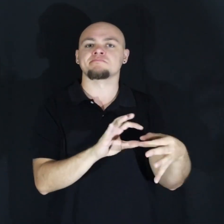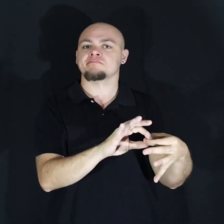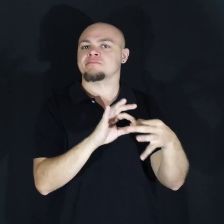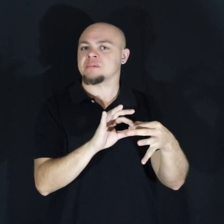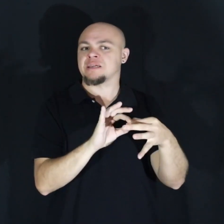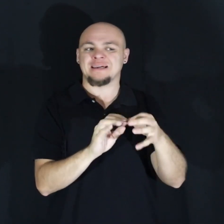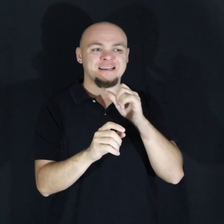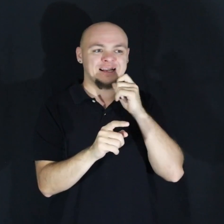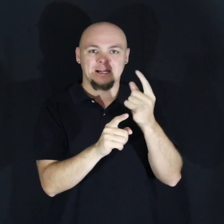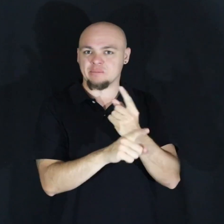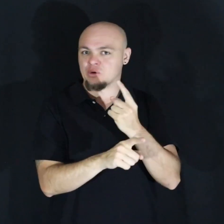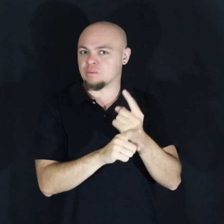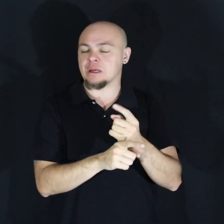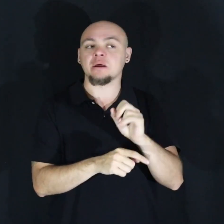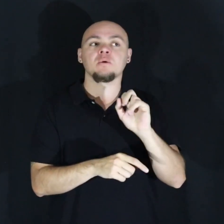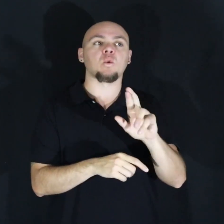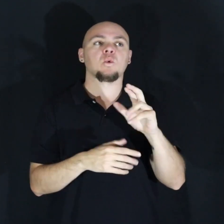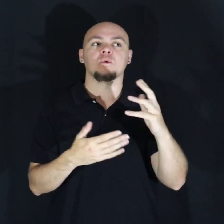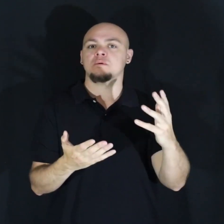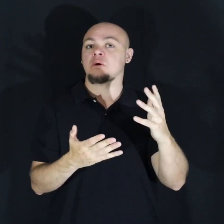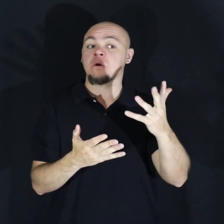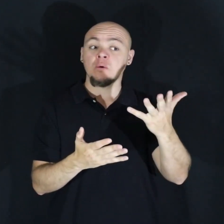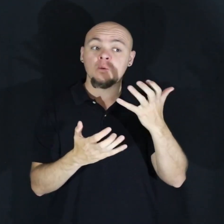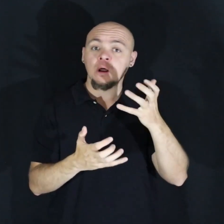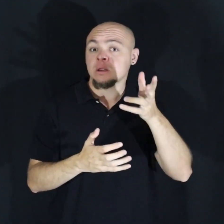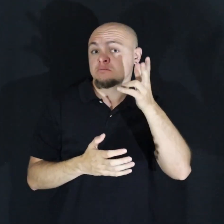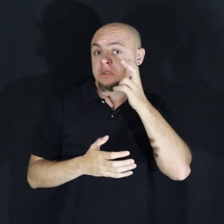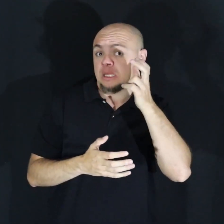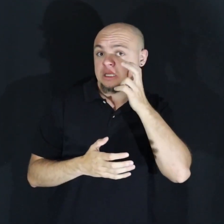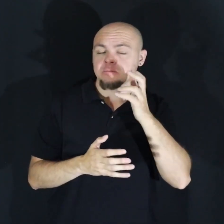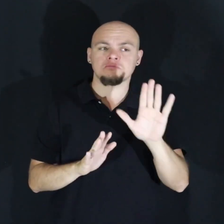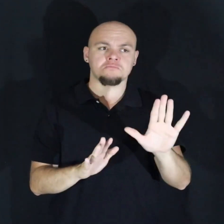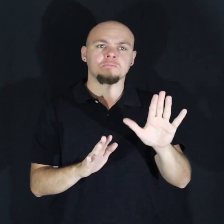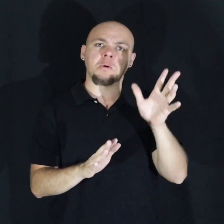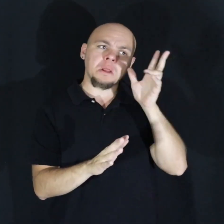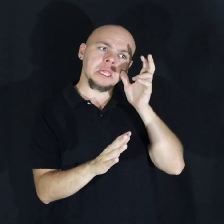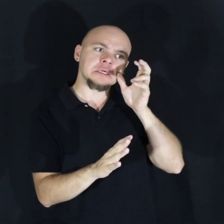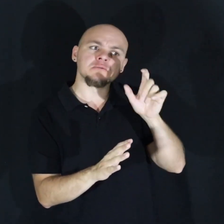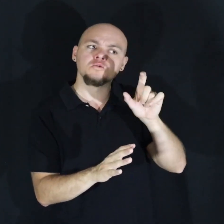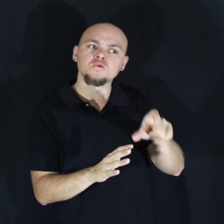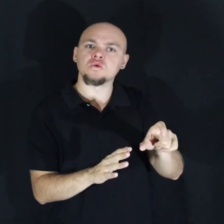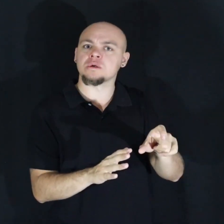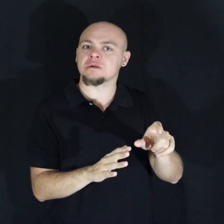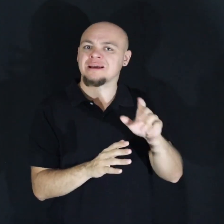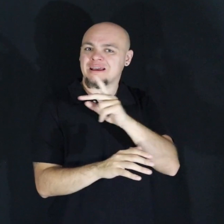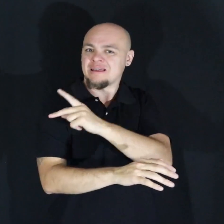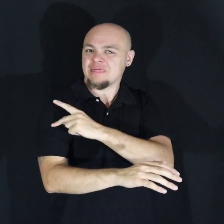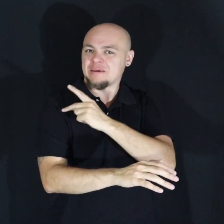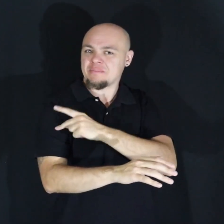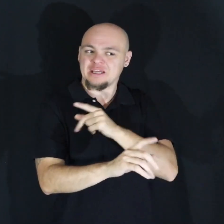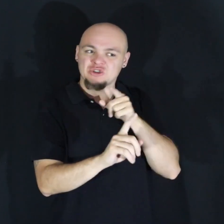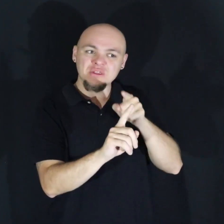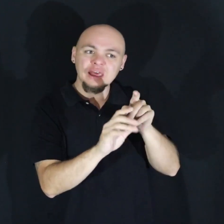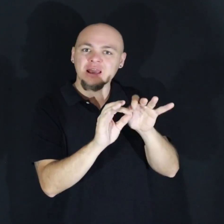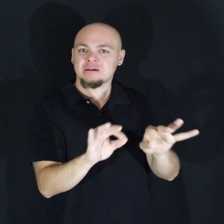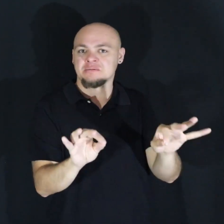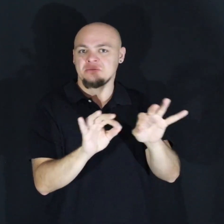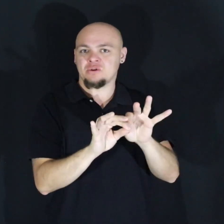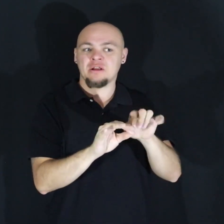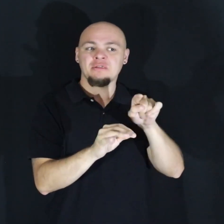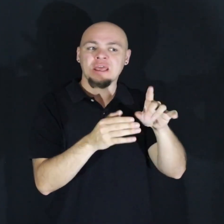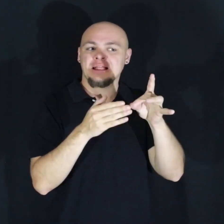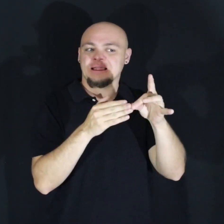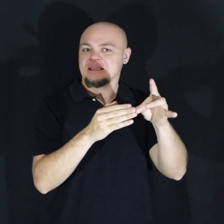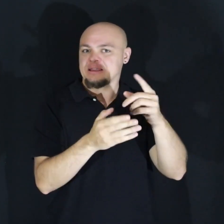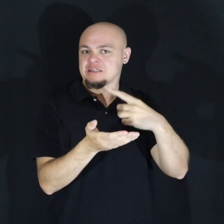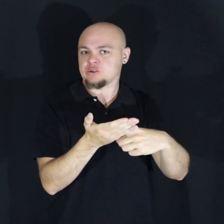not be appropriate, or they just want to be heard and they just want to be listened to, then that's what we do. Right? Because the patient is what matters. They're leading this discussion, and